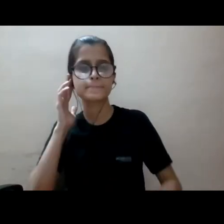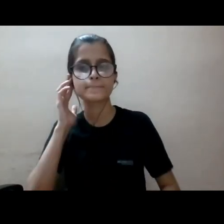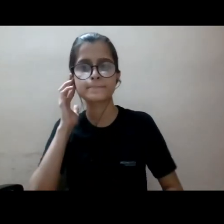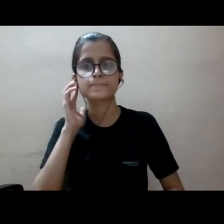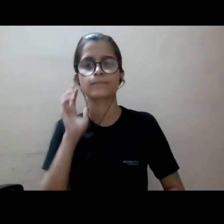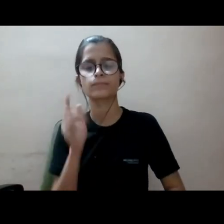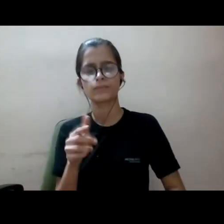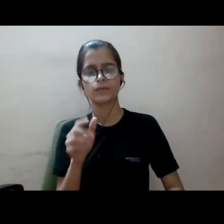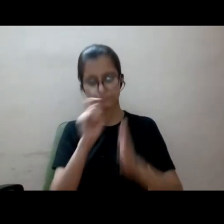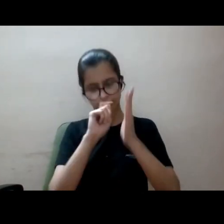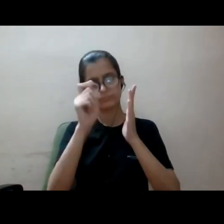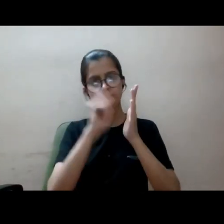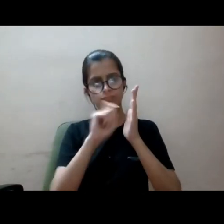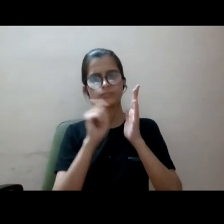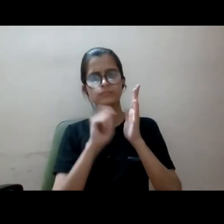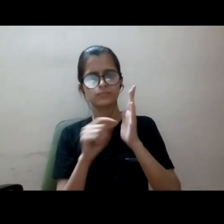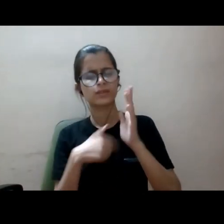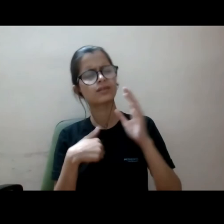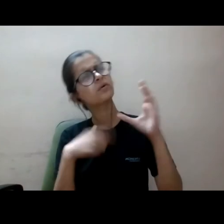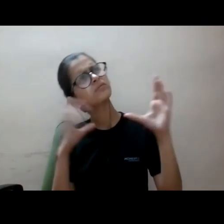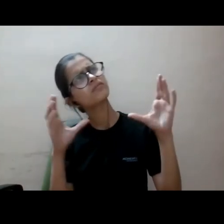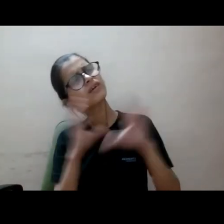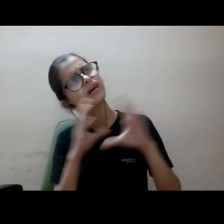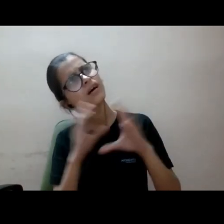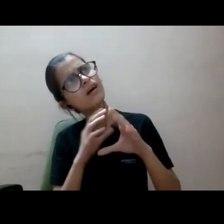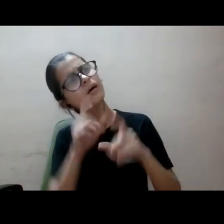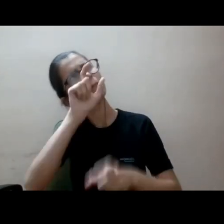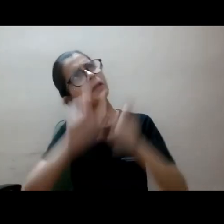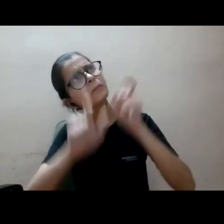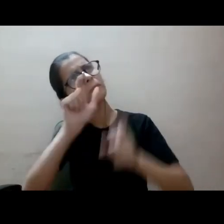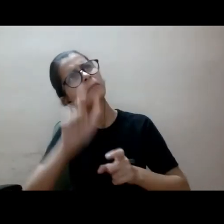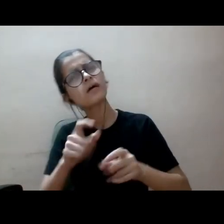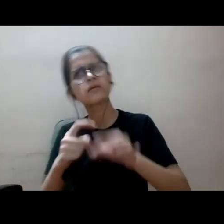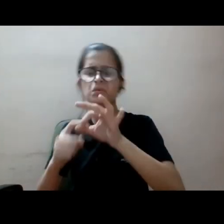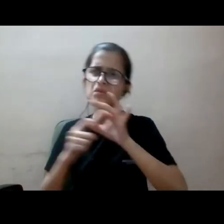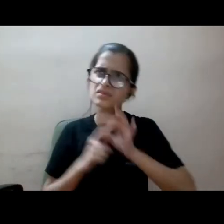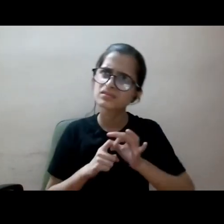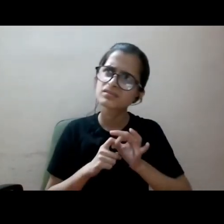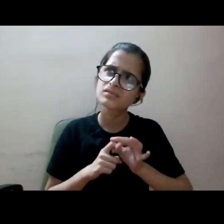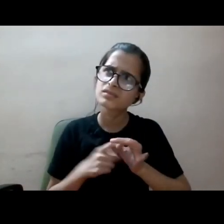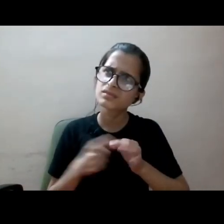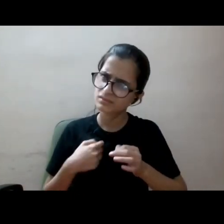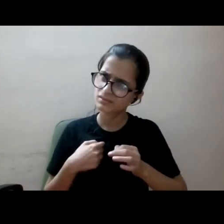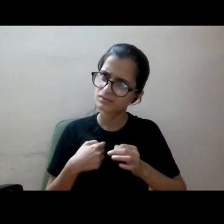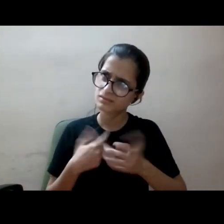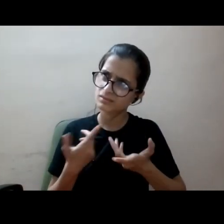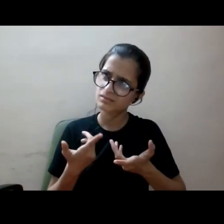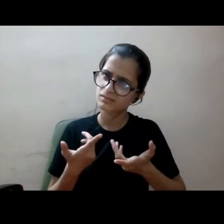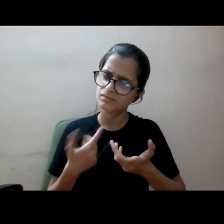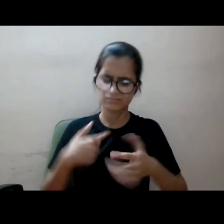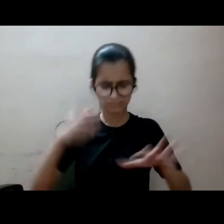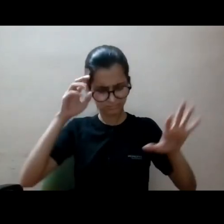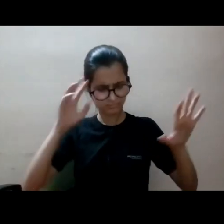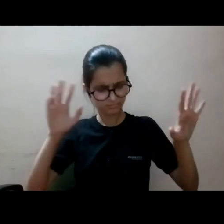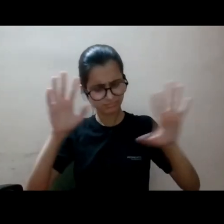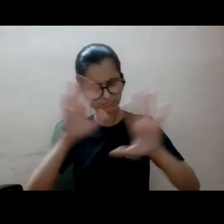after writing that, I got confused that whether people will question me that I am like romanticizing blindness.